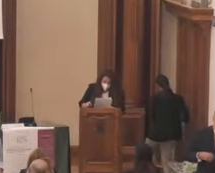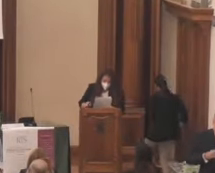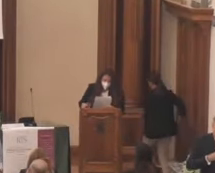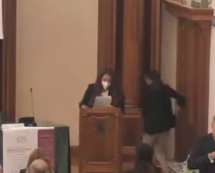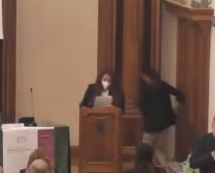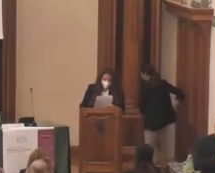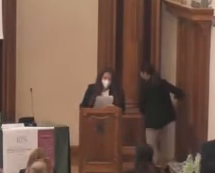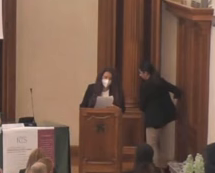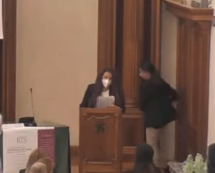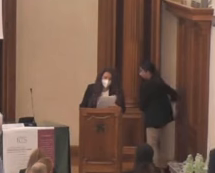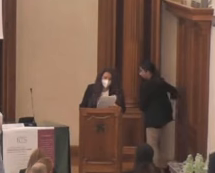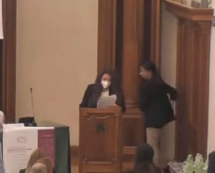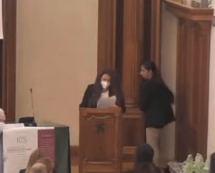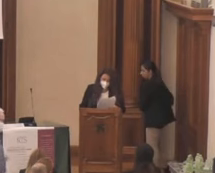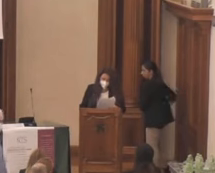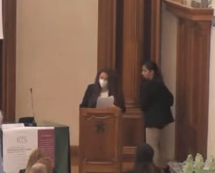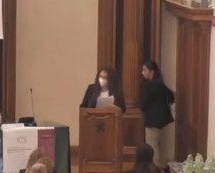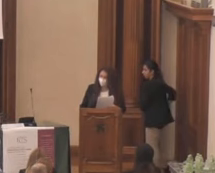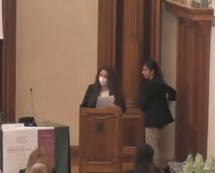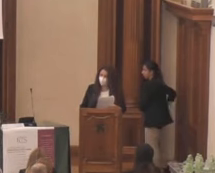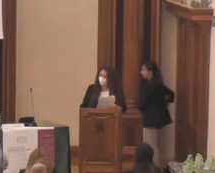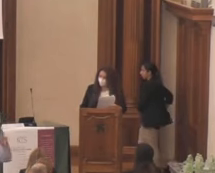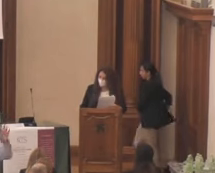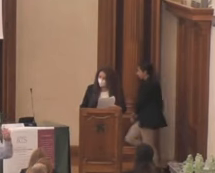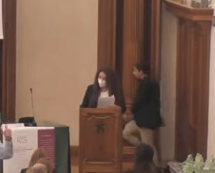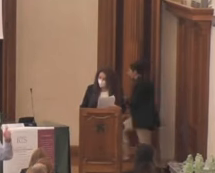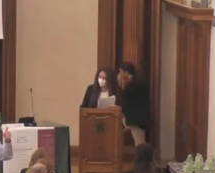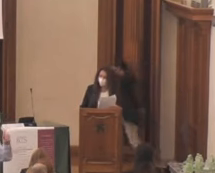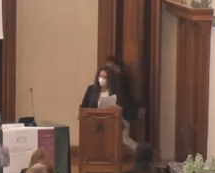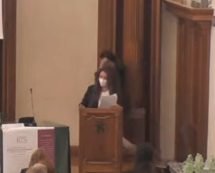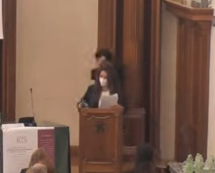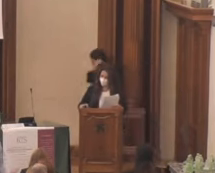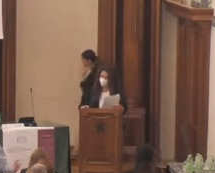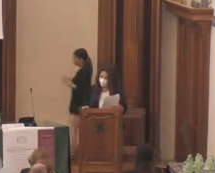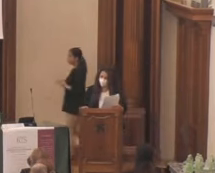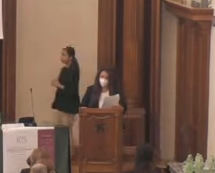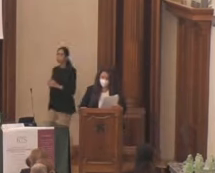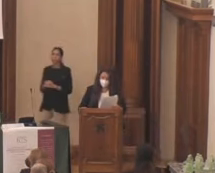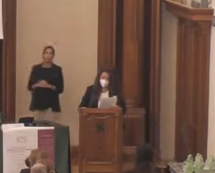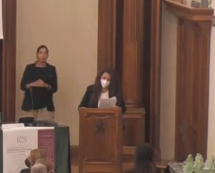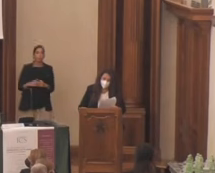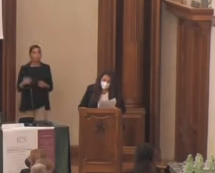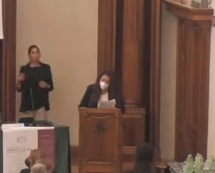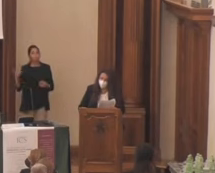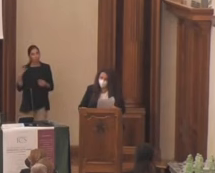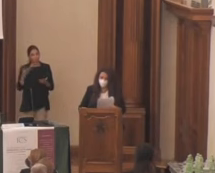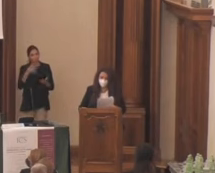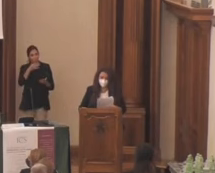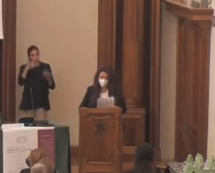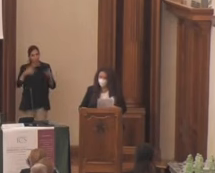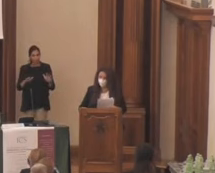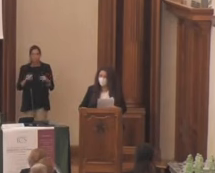Thank you, Steven Otfield. Thank you very much. Adesso facciamo parlare, scusate,